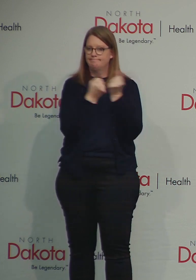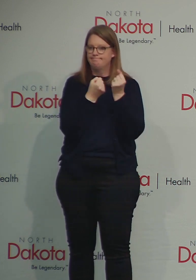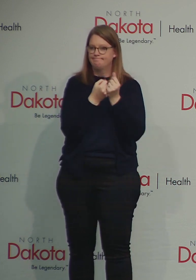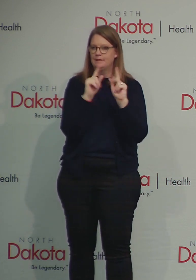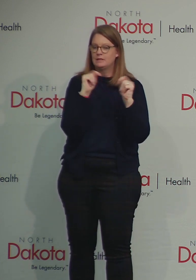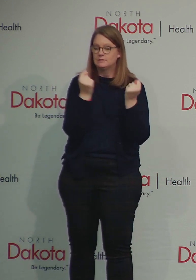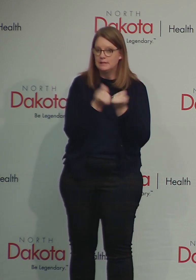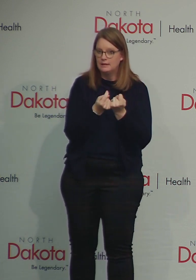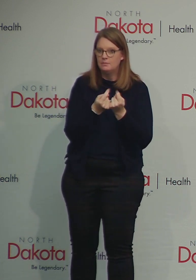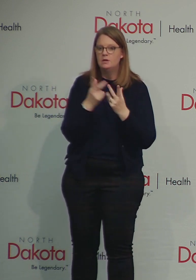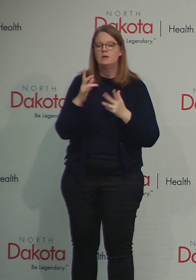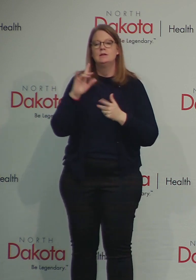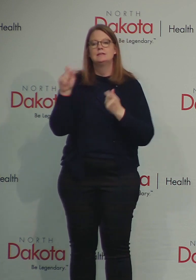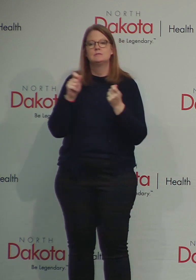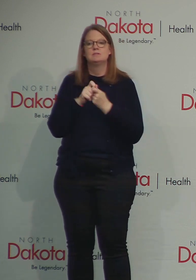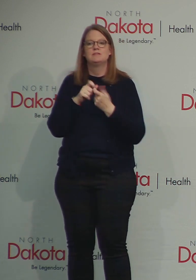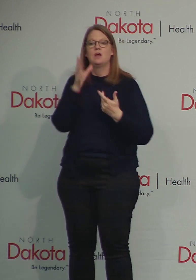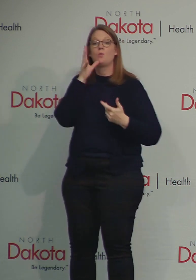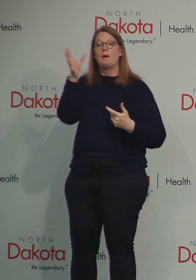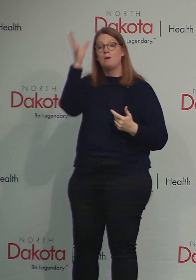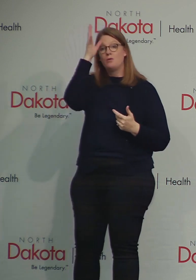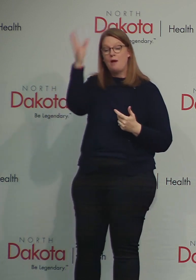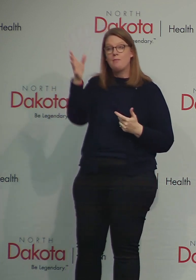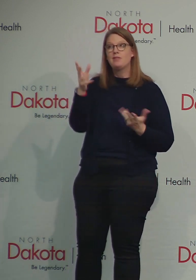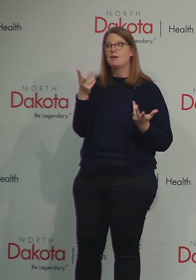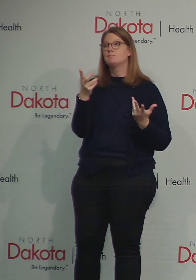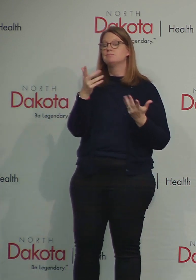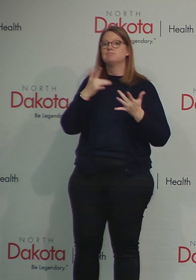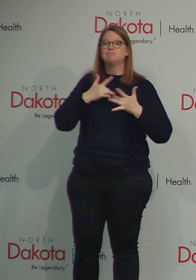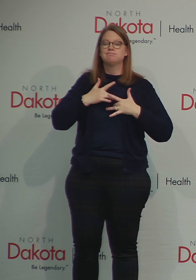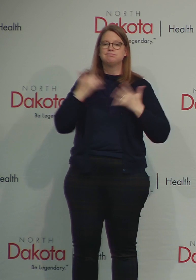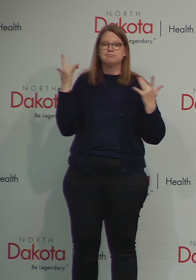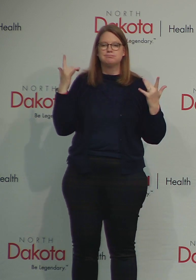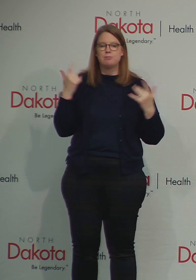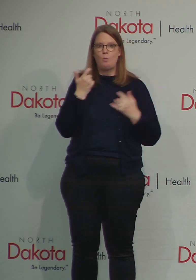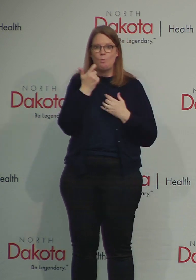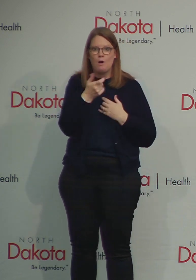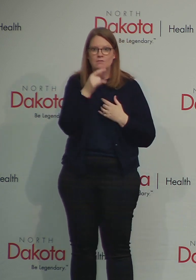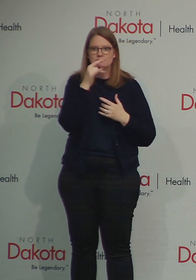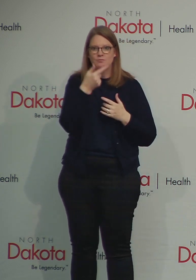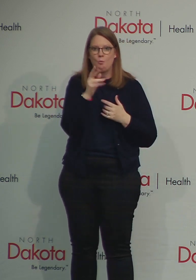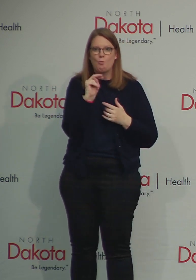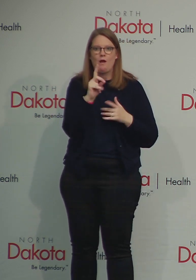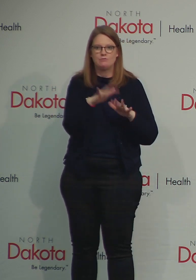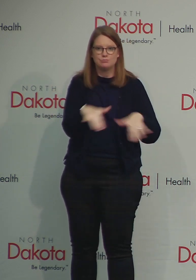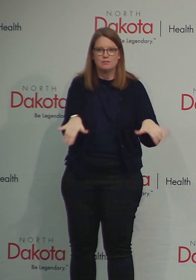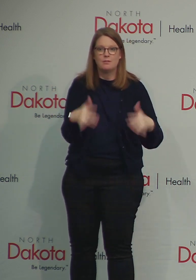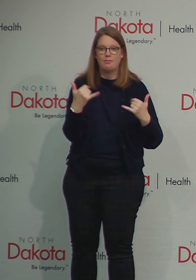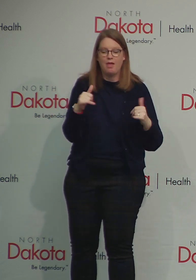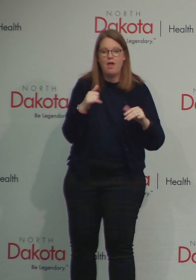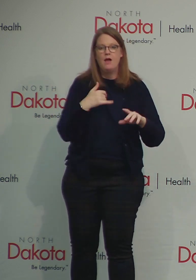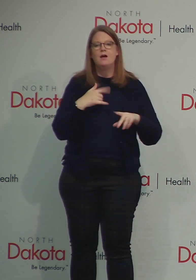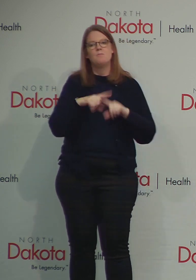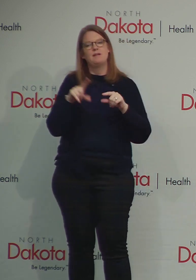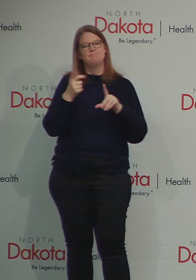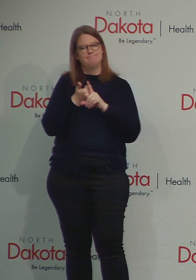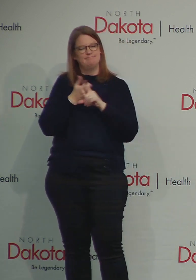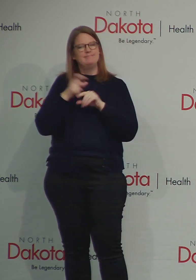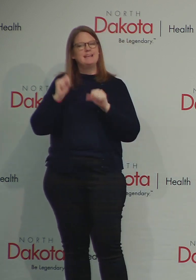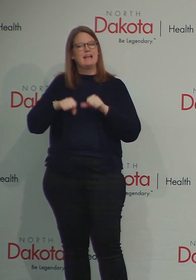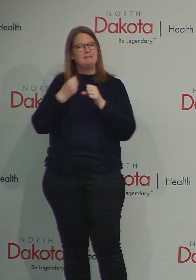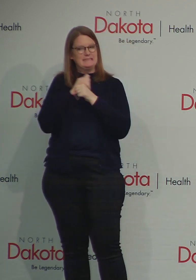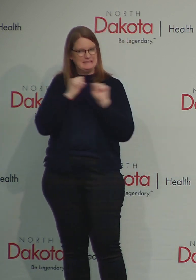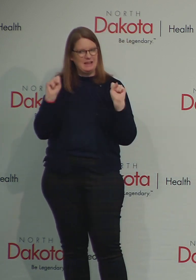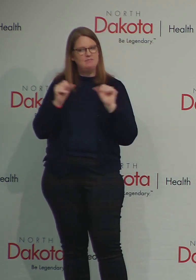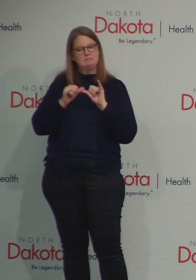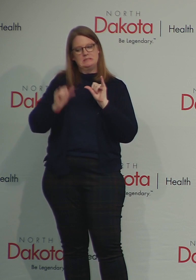particularly those grandparents who love watching their kids. Allows them to remain safely and